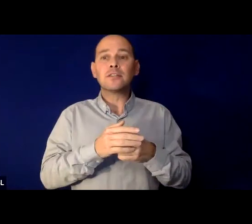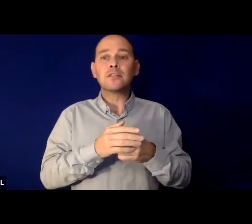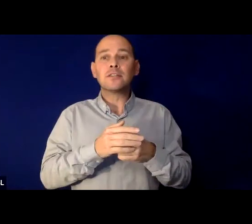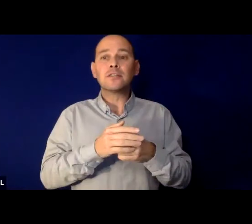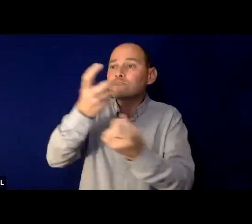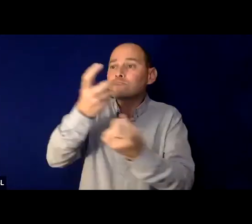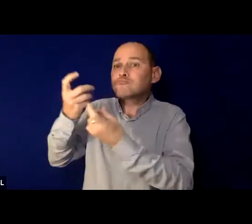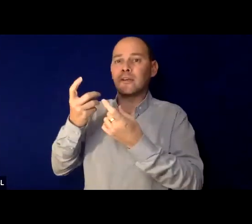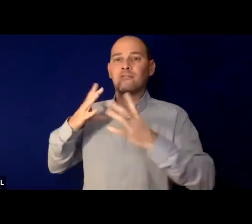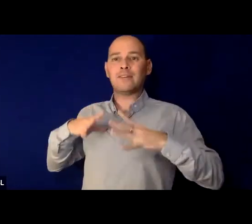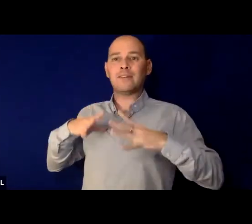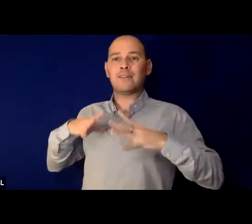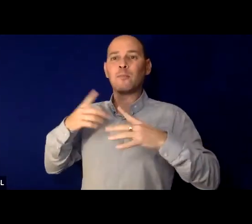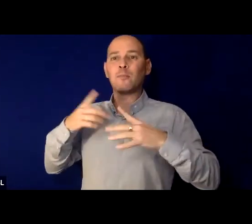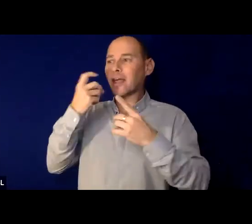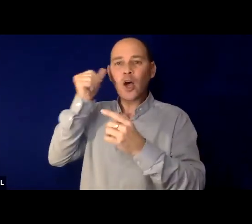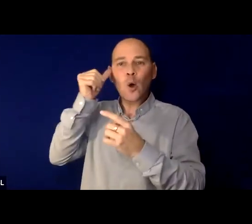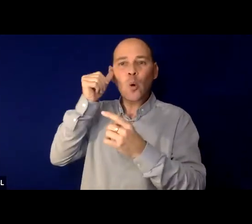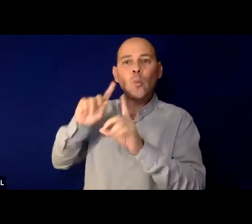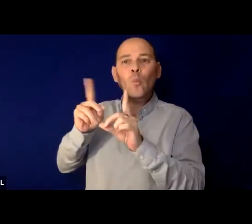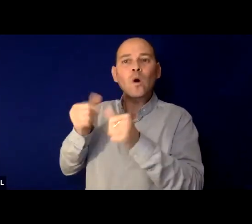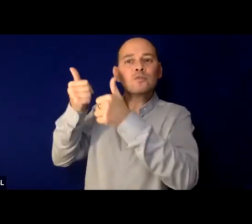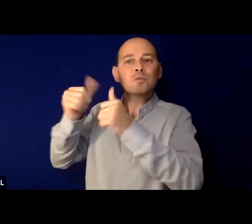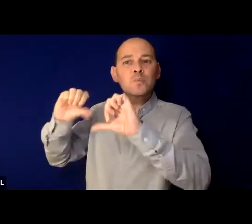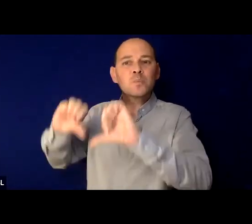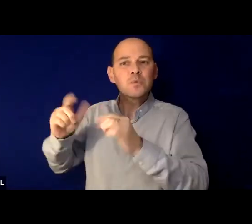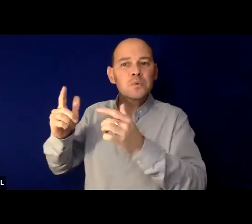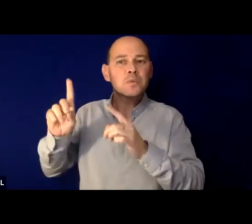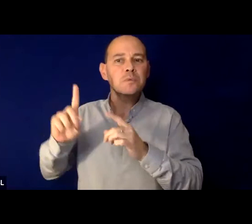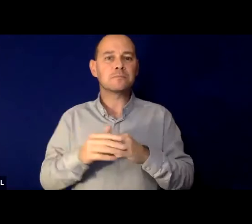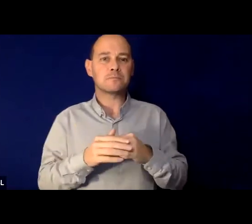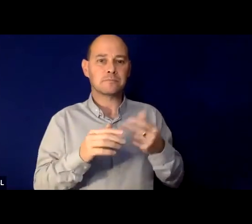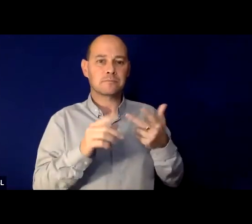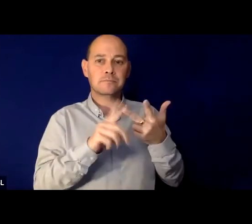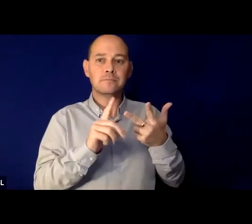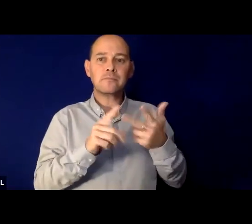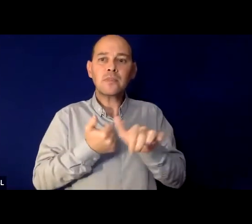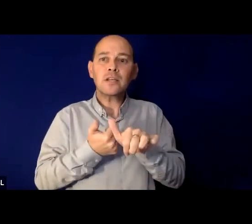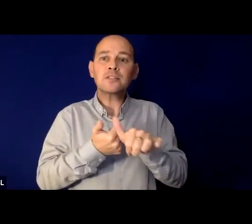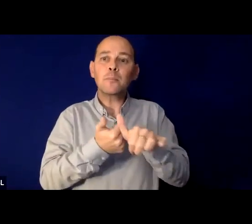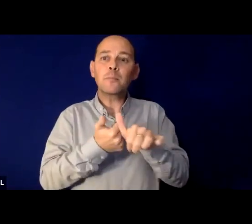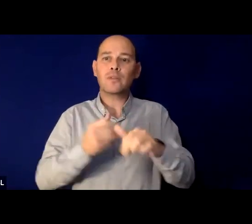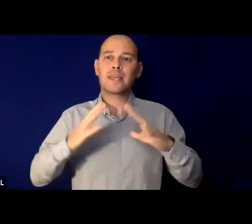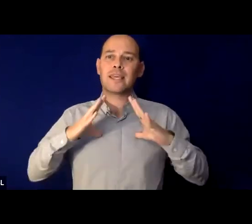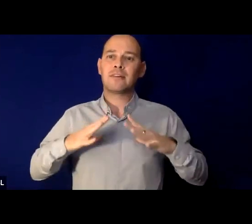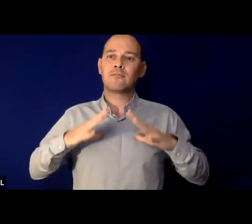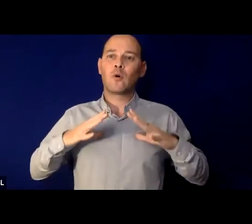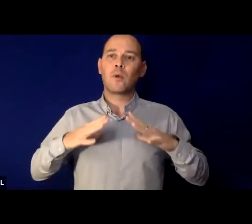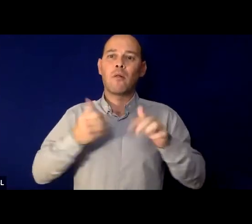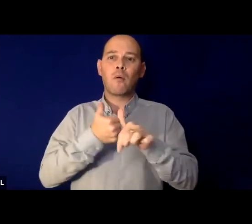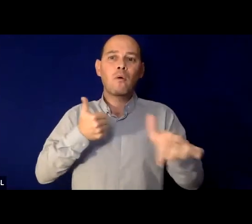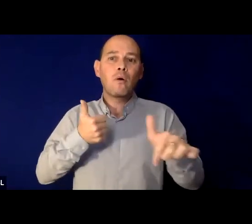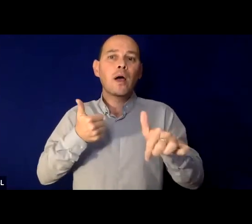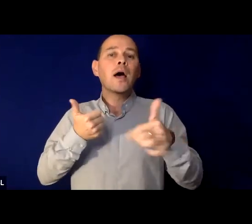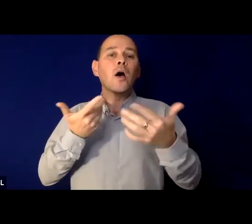access things through informal markets. And finally, support to informal enterprises who are producing assistive